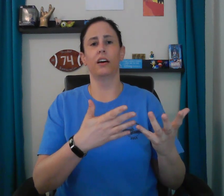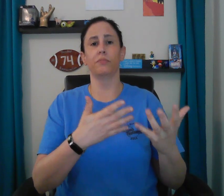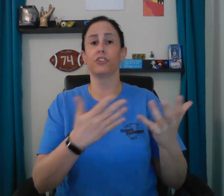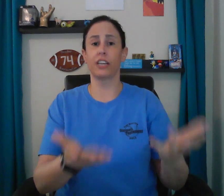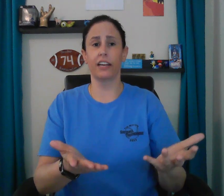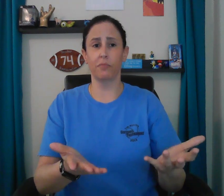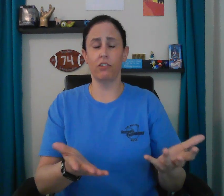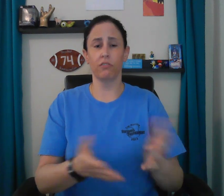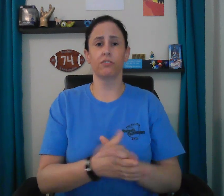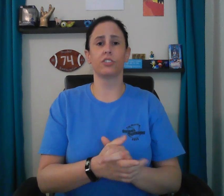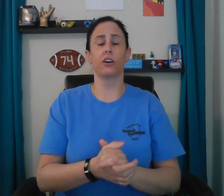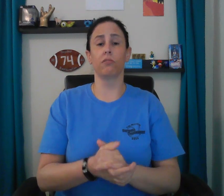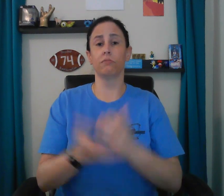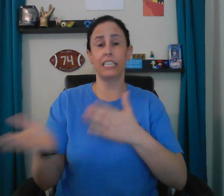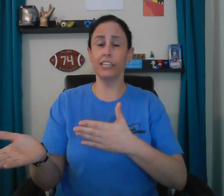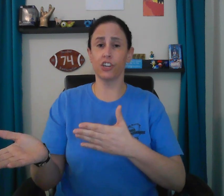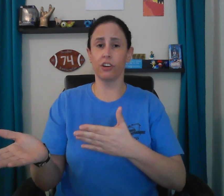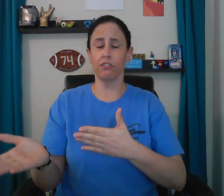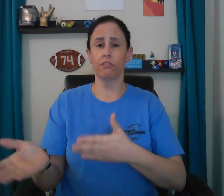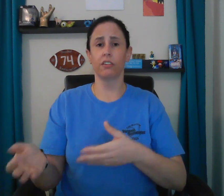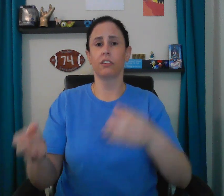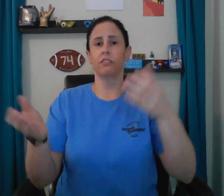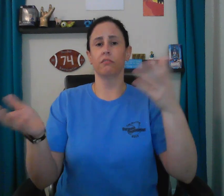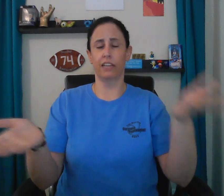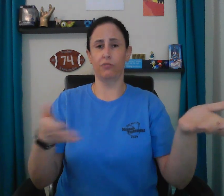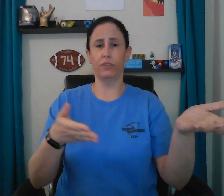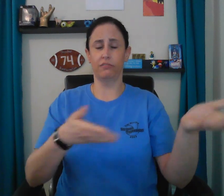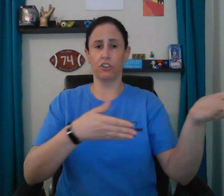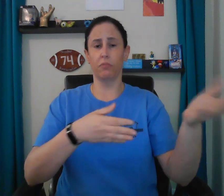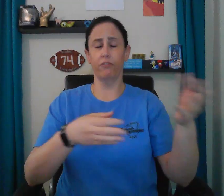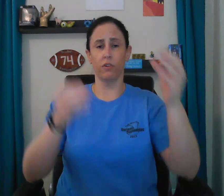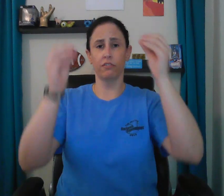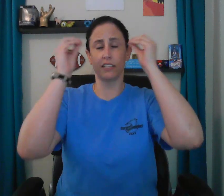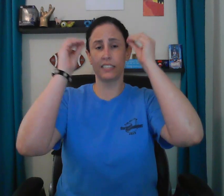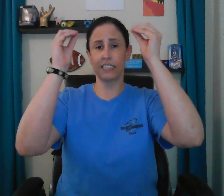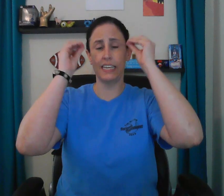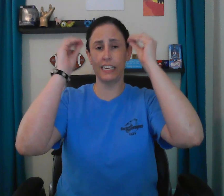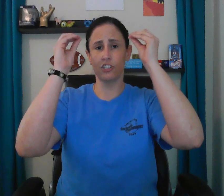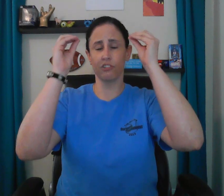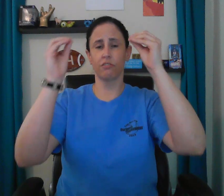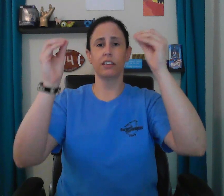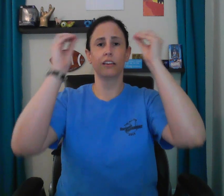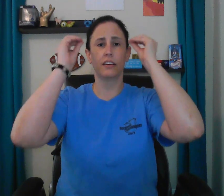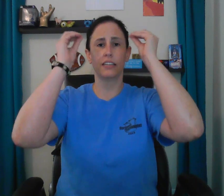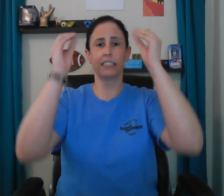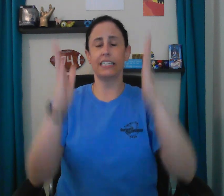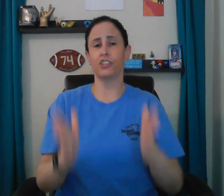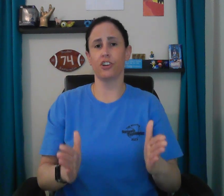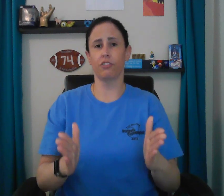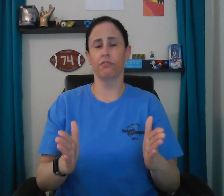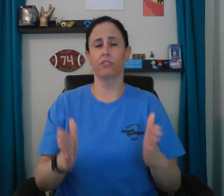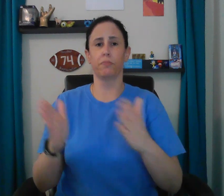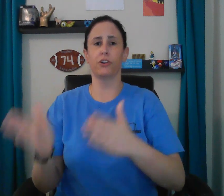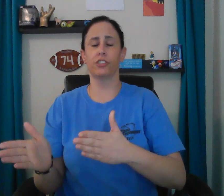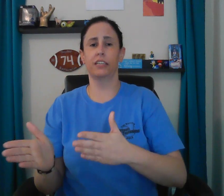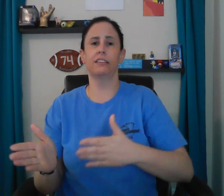you're signing about. So teacher, like we saw before, this is teach, teacher. The person